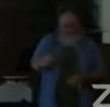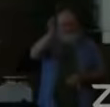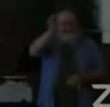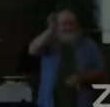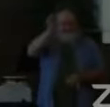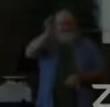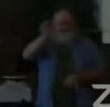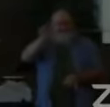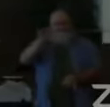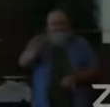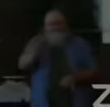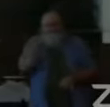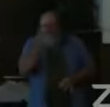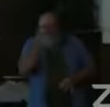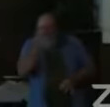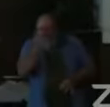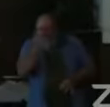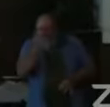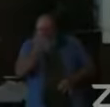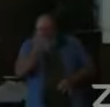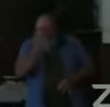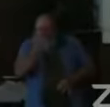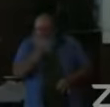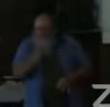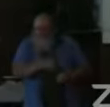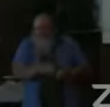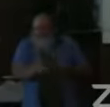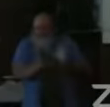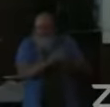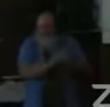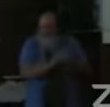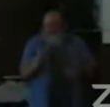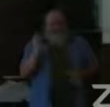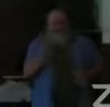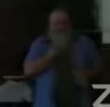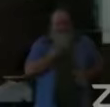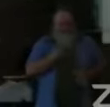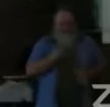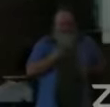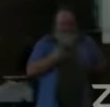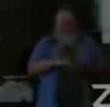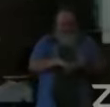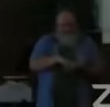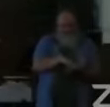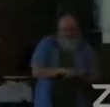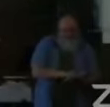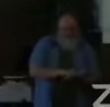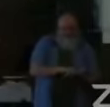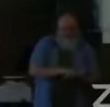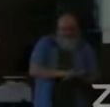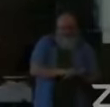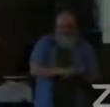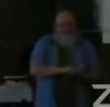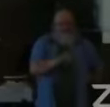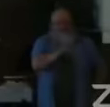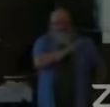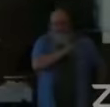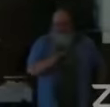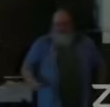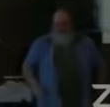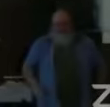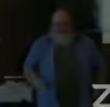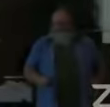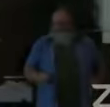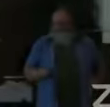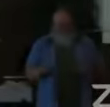see, at just the right time, when we were still powerless, Christ died for the ungodly. Very rarely will anyone die for a